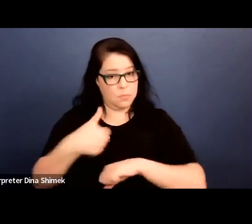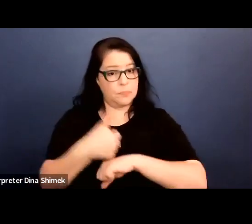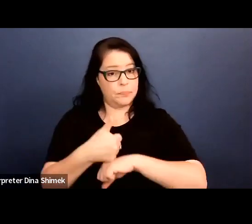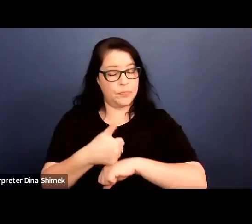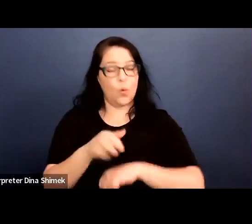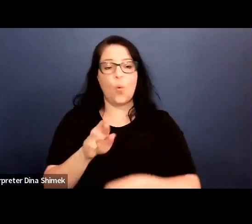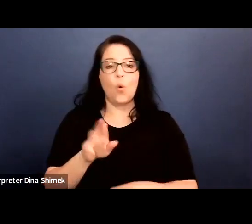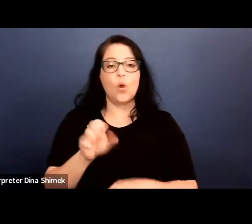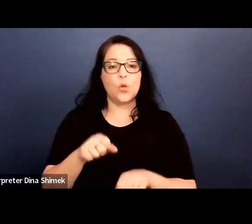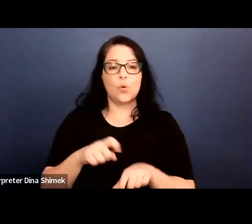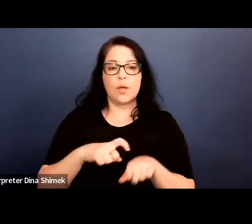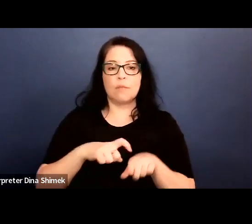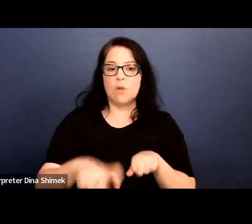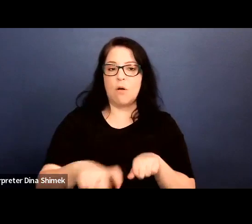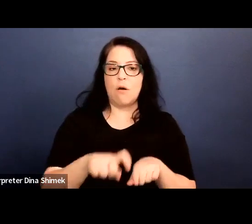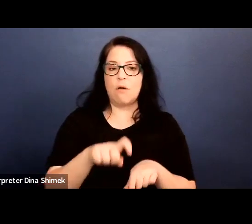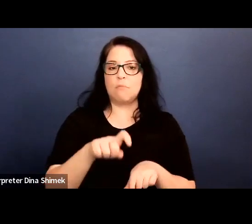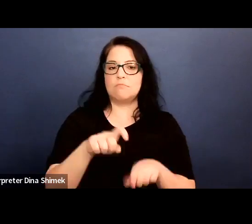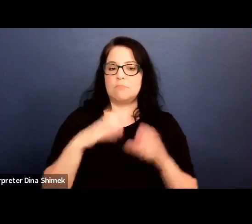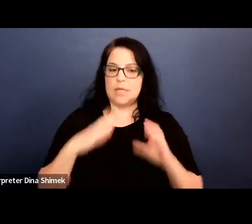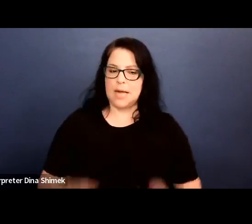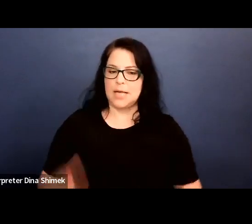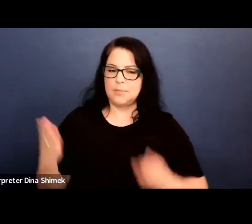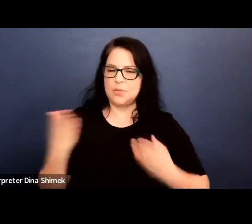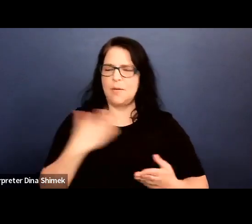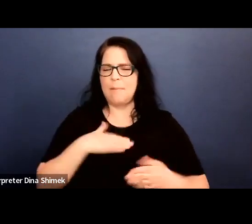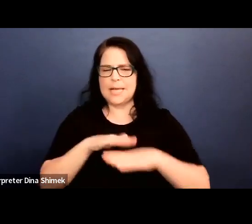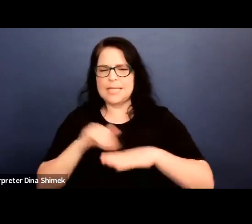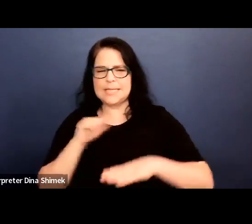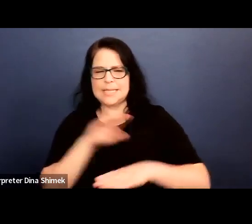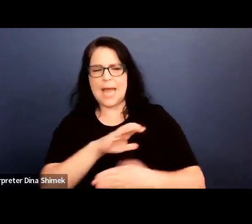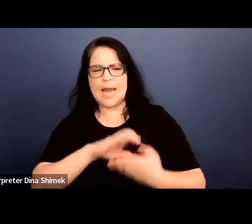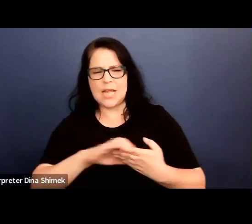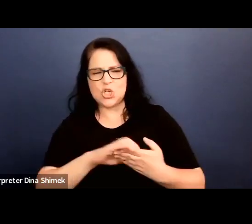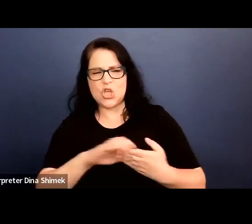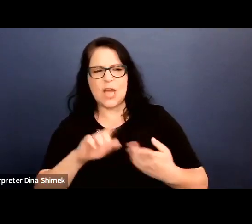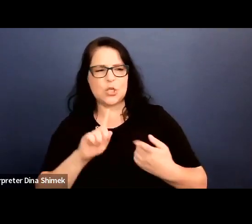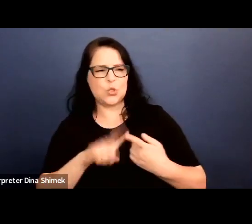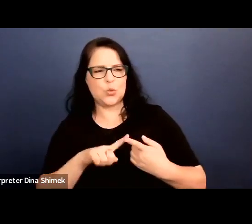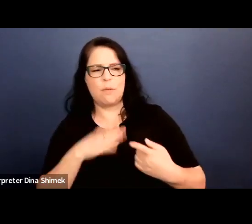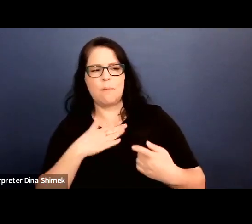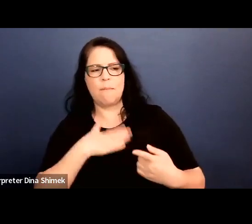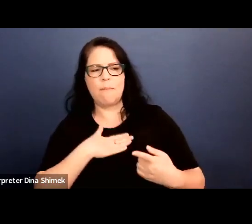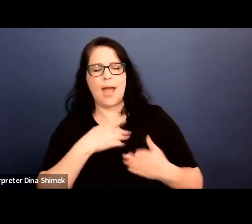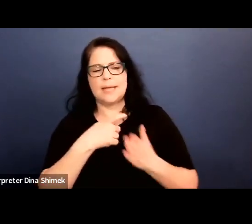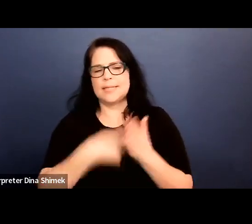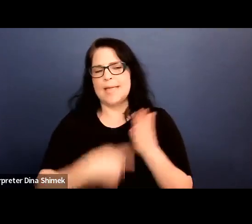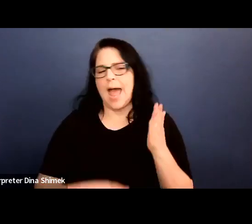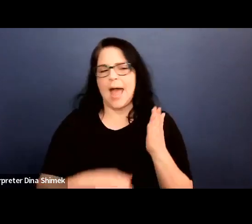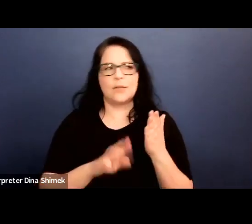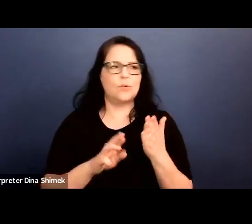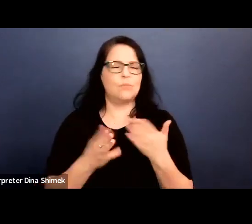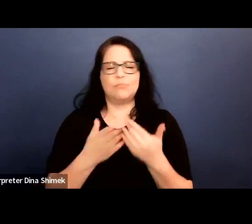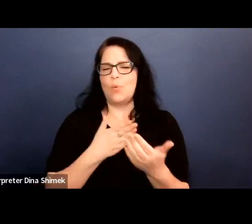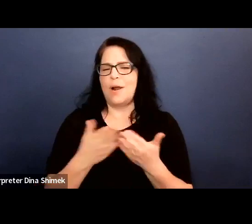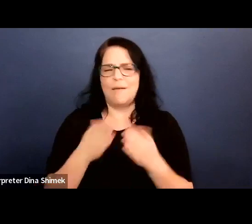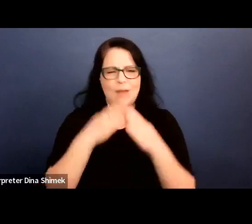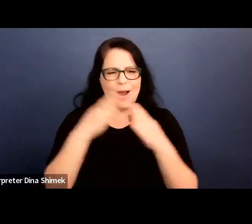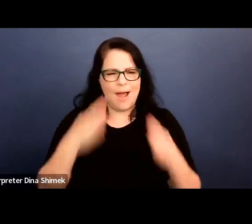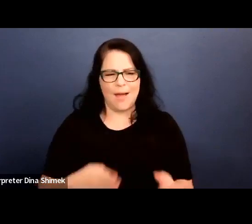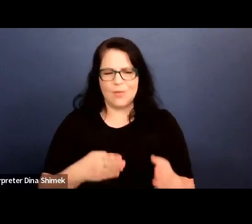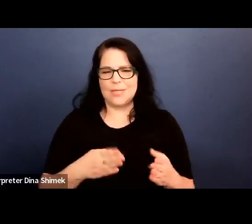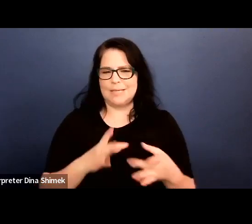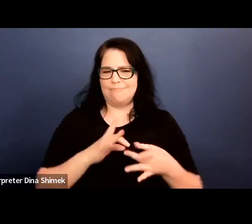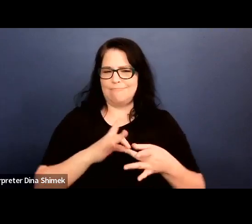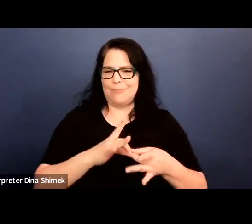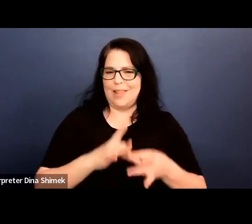you can call customer service and say, hey, cut a check, send it to my taxes or whatever housing related expenses.